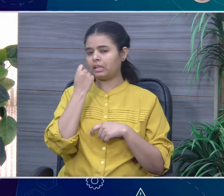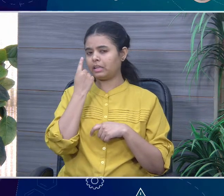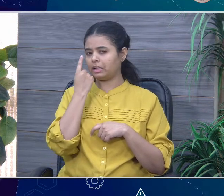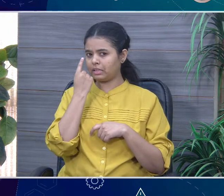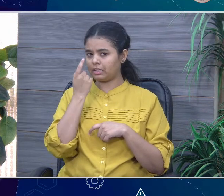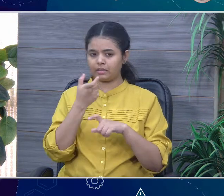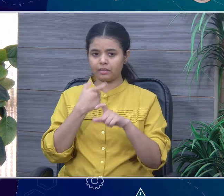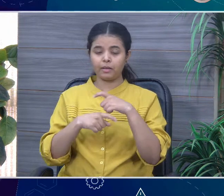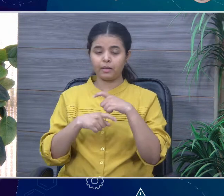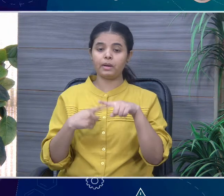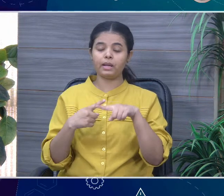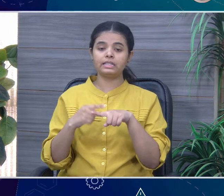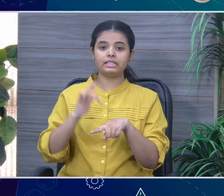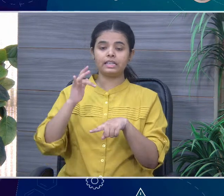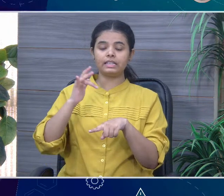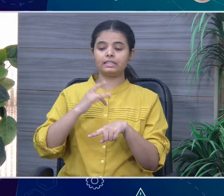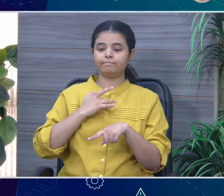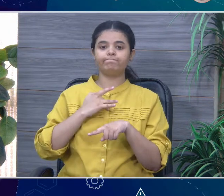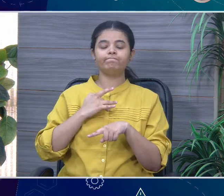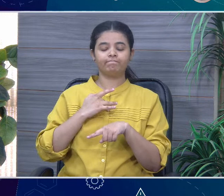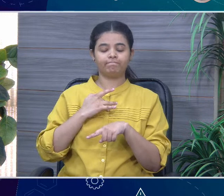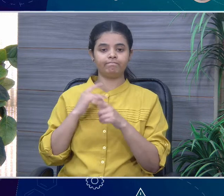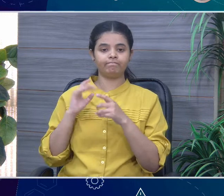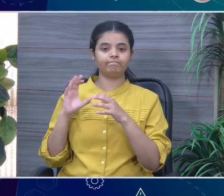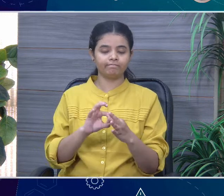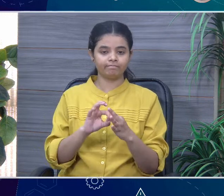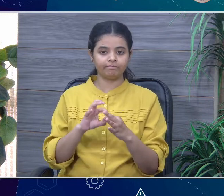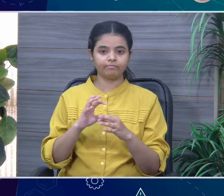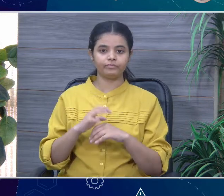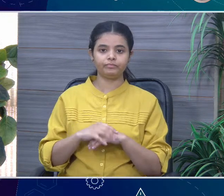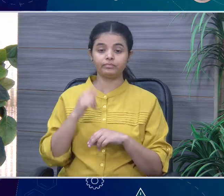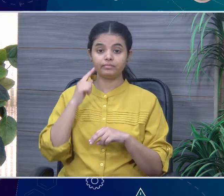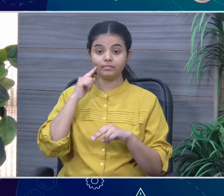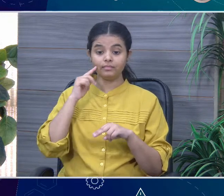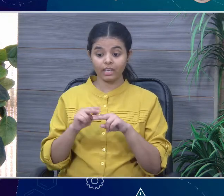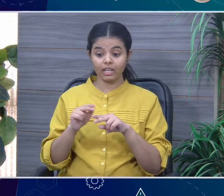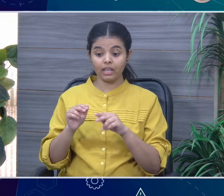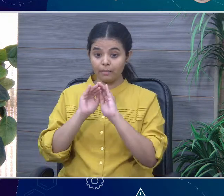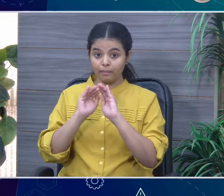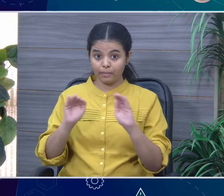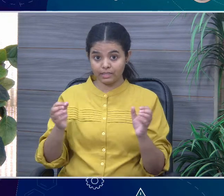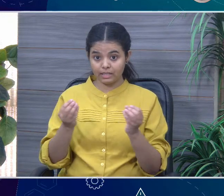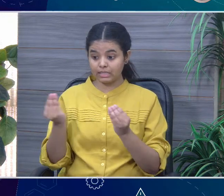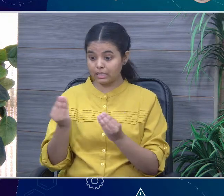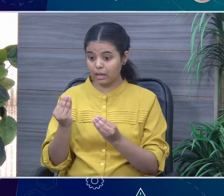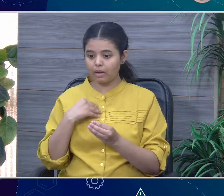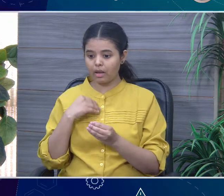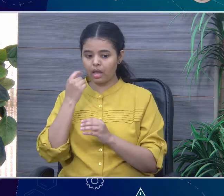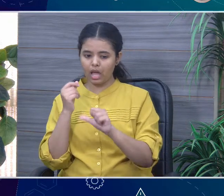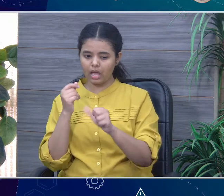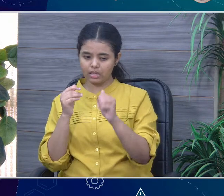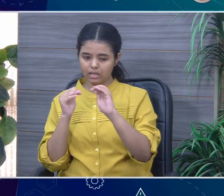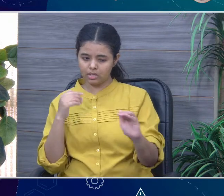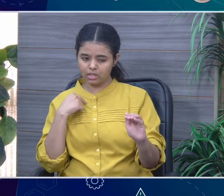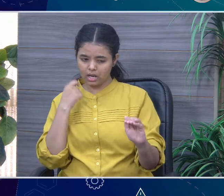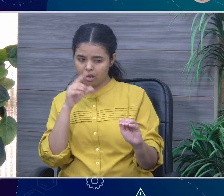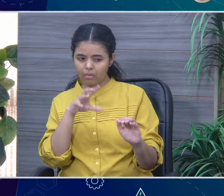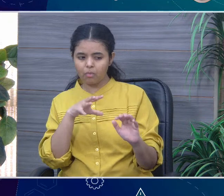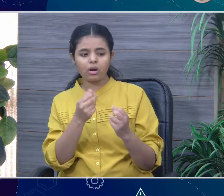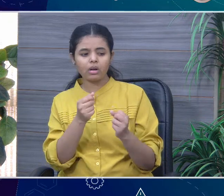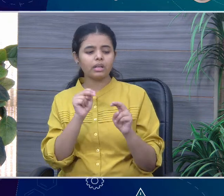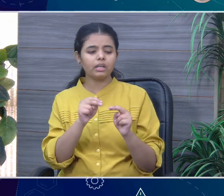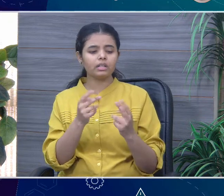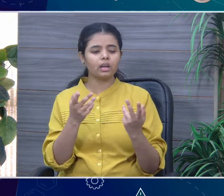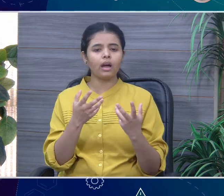also sensitive towards others. So if they are able to empathize, they are able to they are sensitive